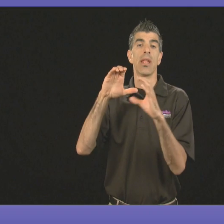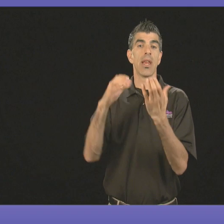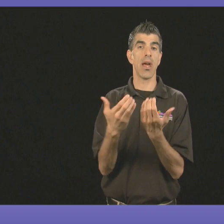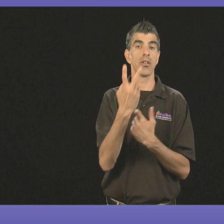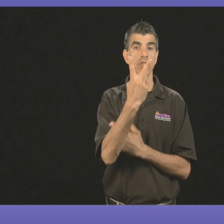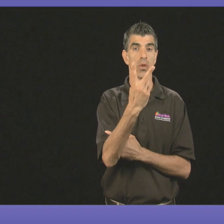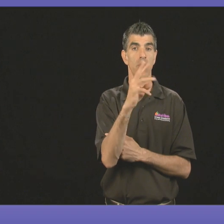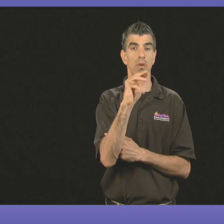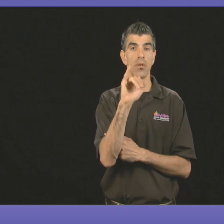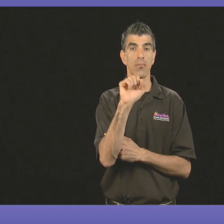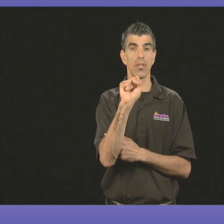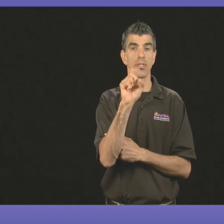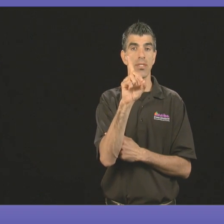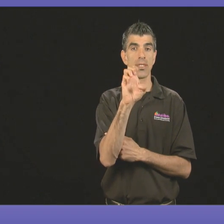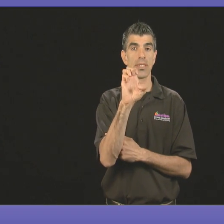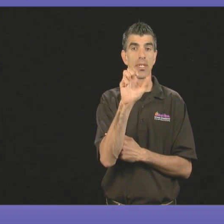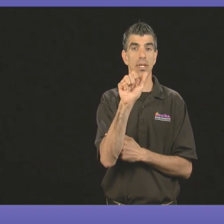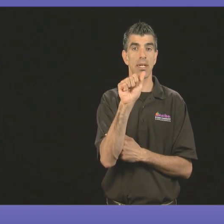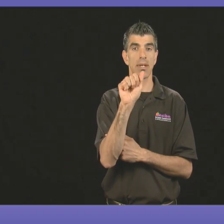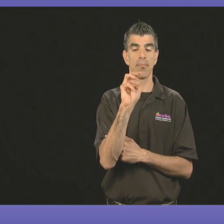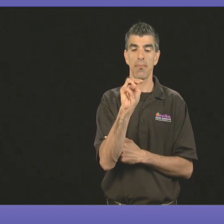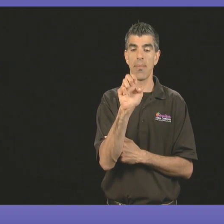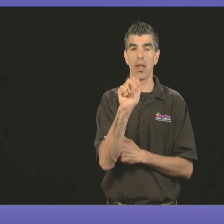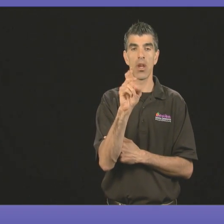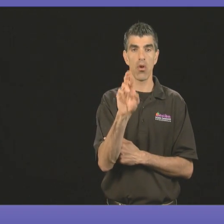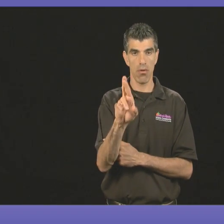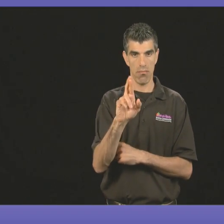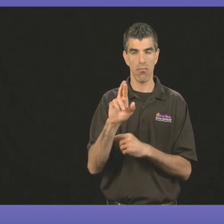as a Class 2 misdemeanor.